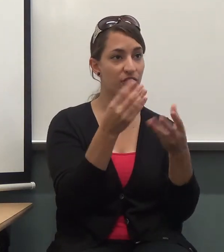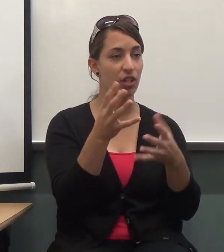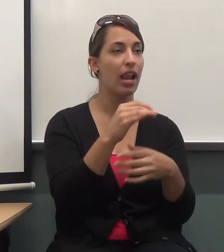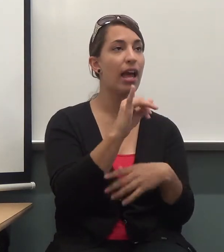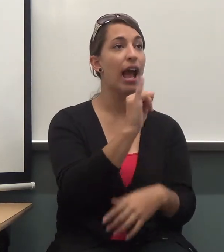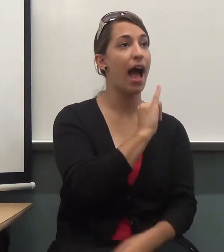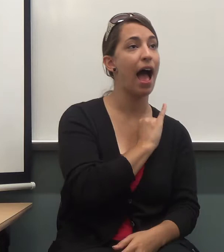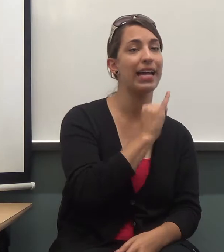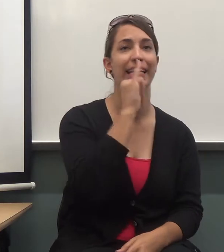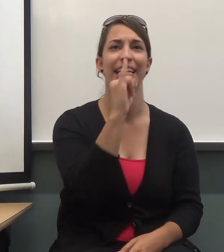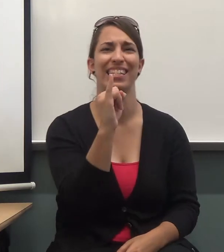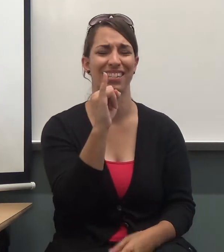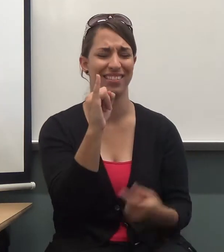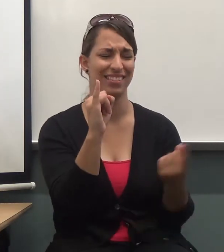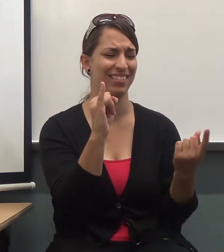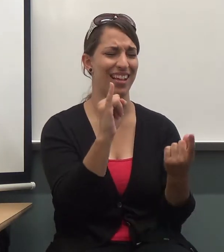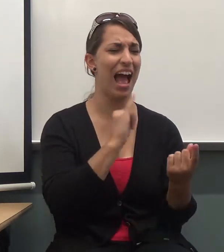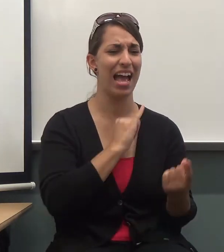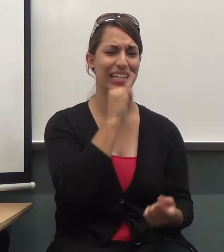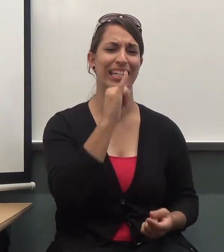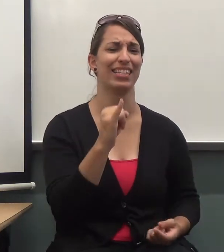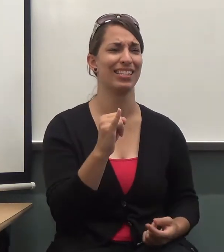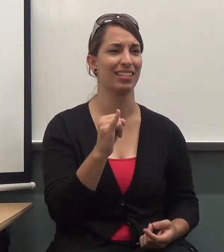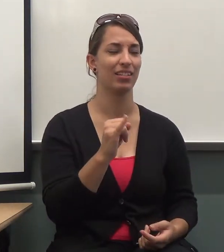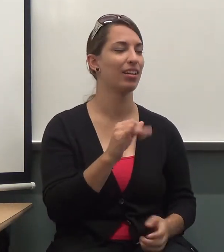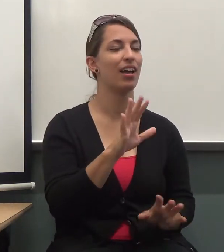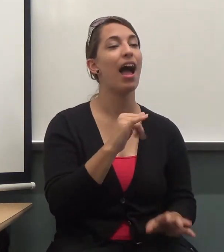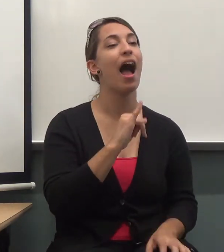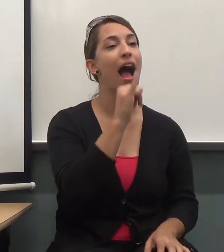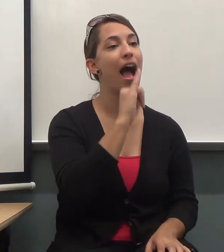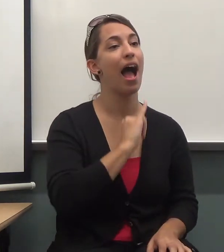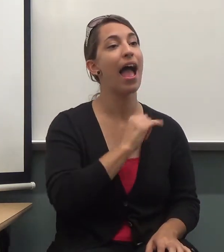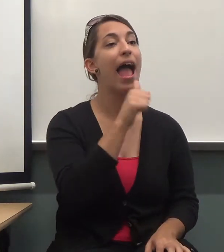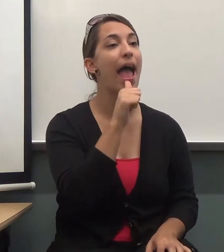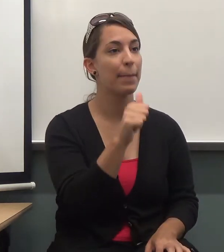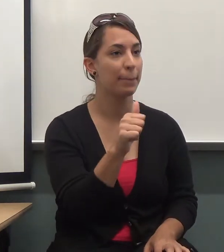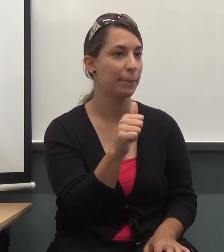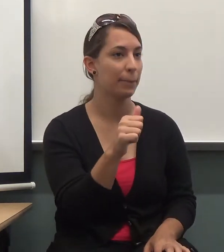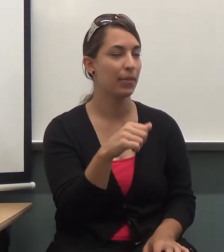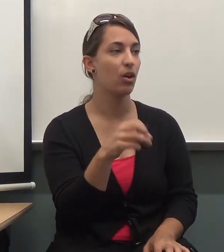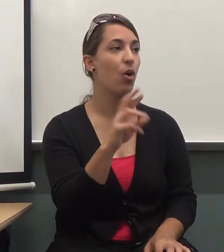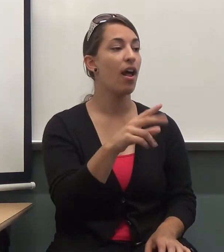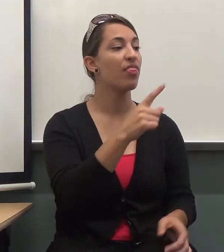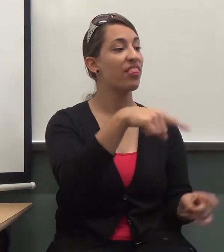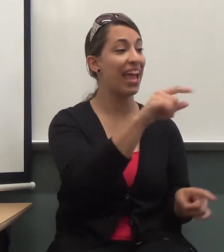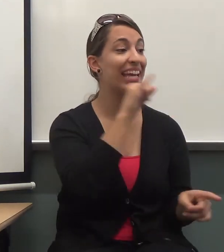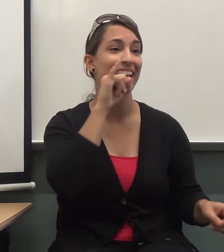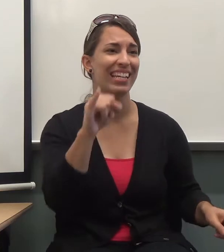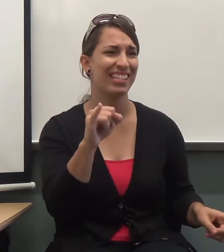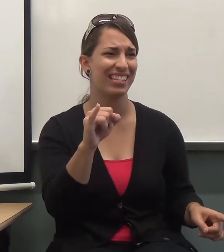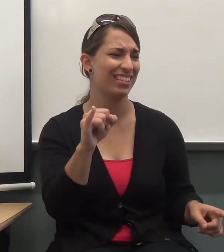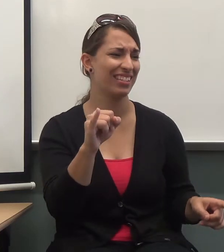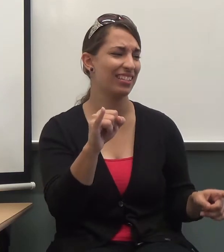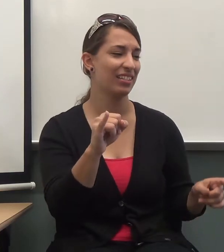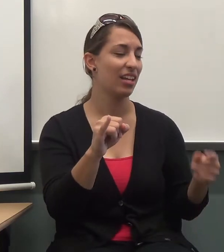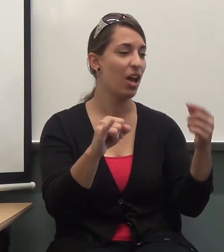work, right? I is, I am, right? Or they is, that wouldn't work either because that's plural and singular, isn't it? They